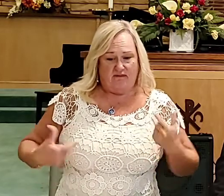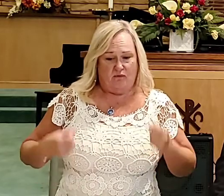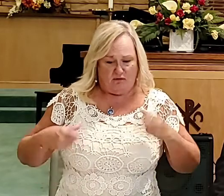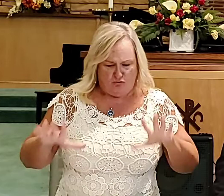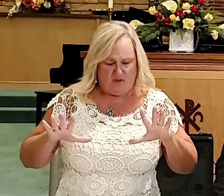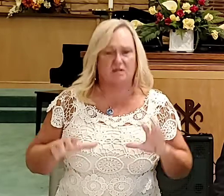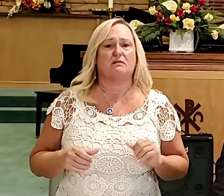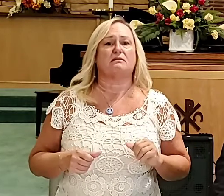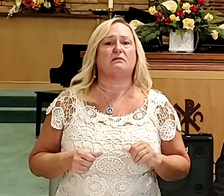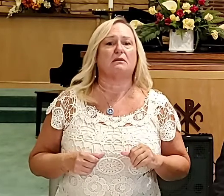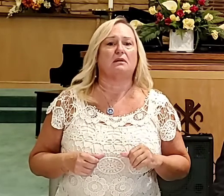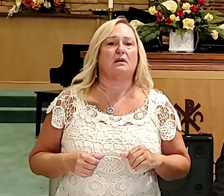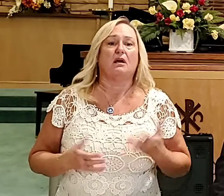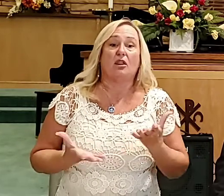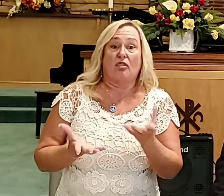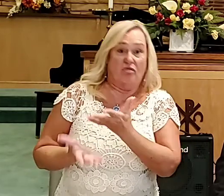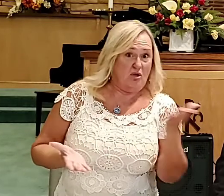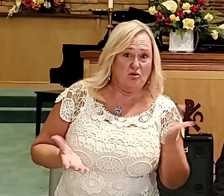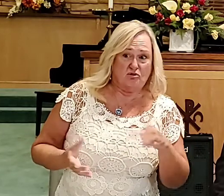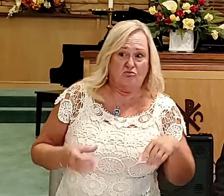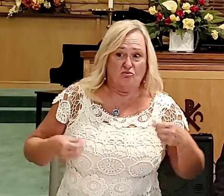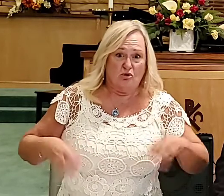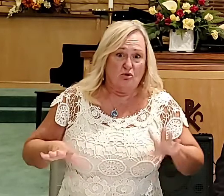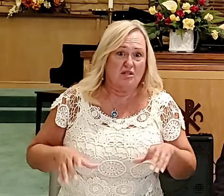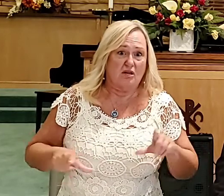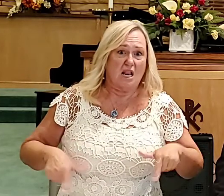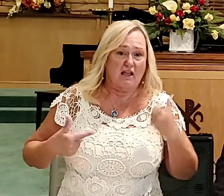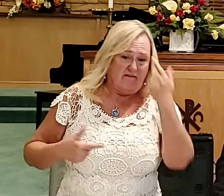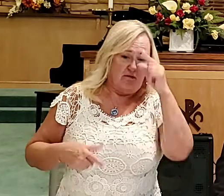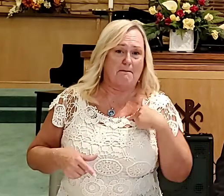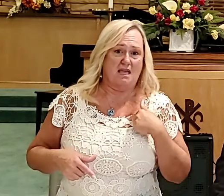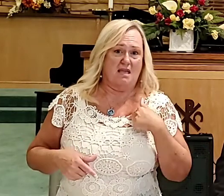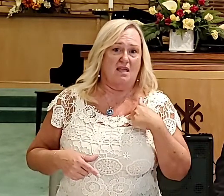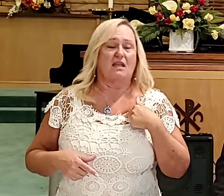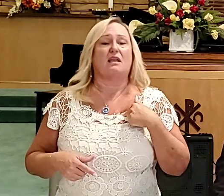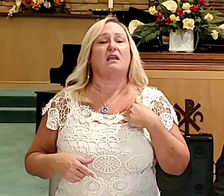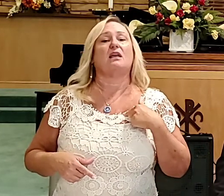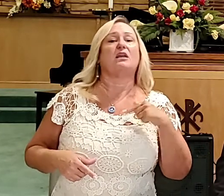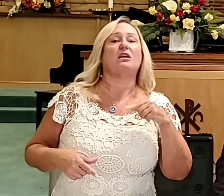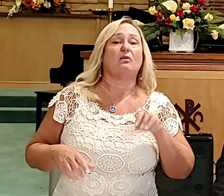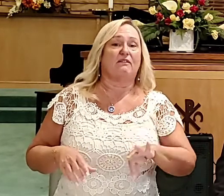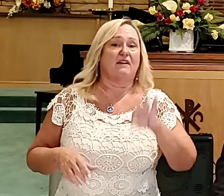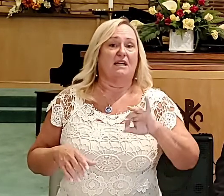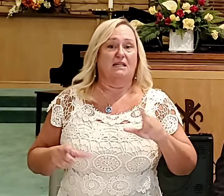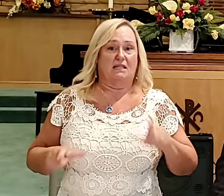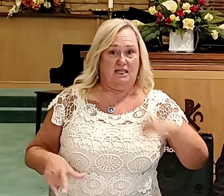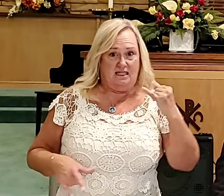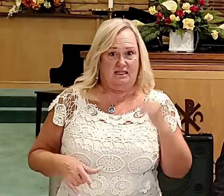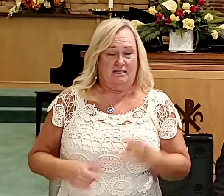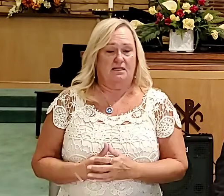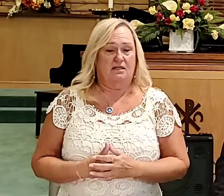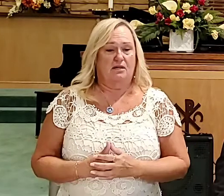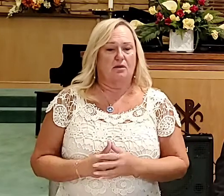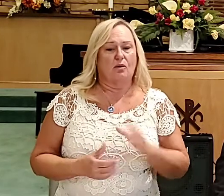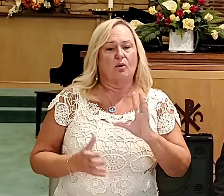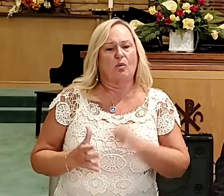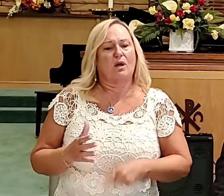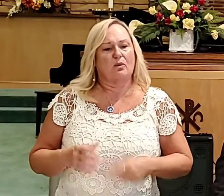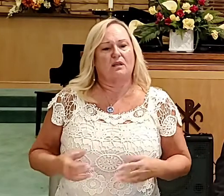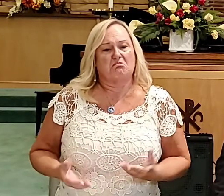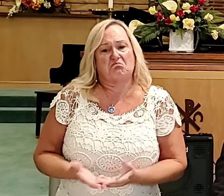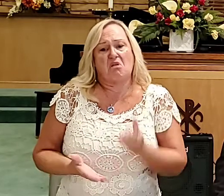it, and those who lose their life for my sake will find it. For what will it